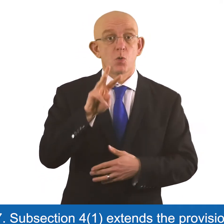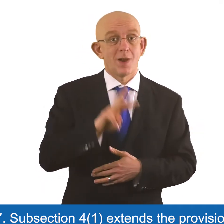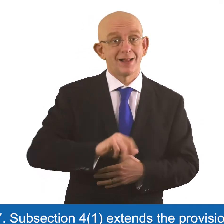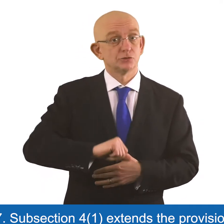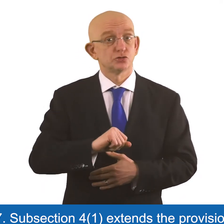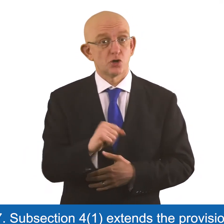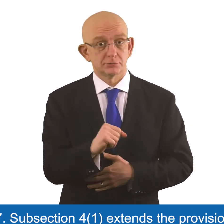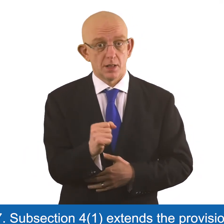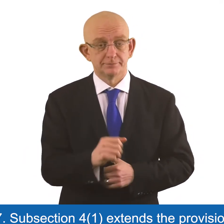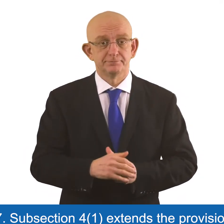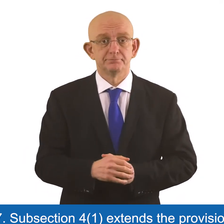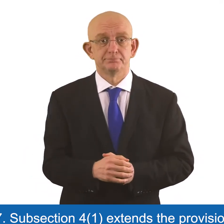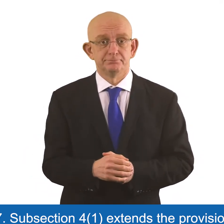and Wales and Scotland.